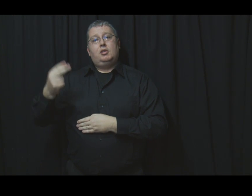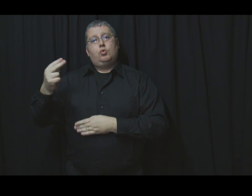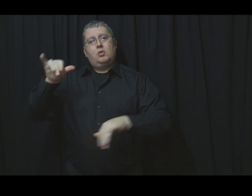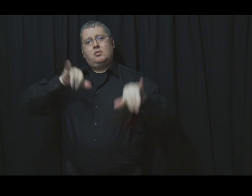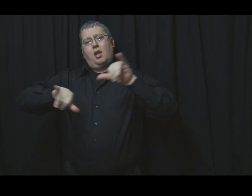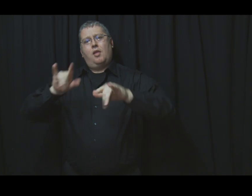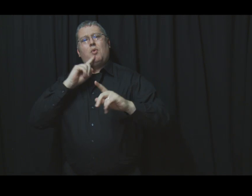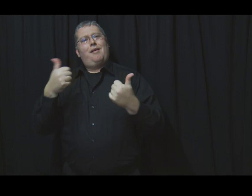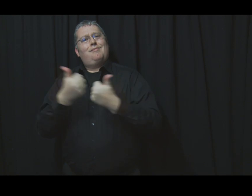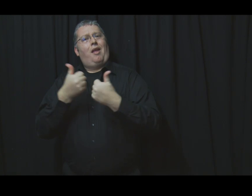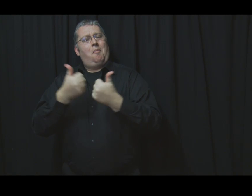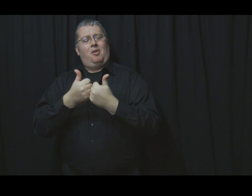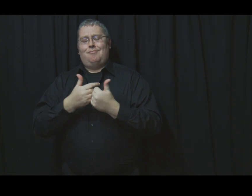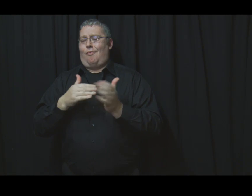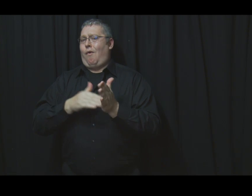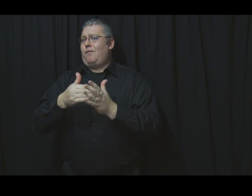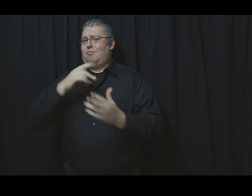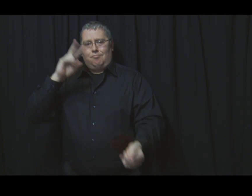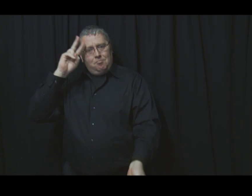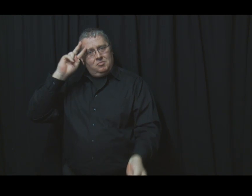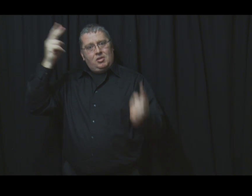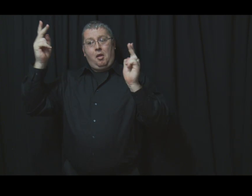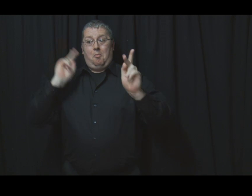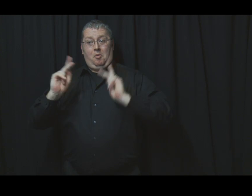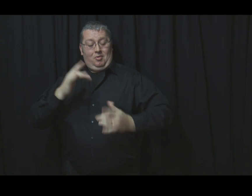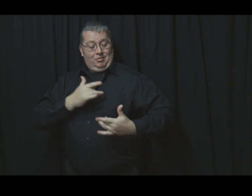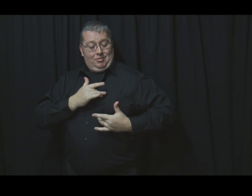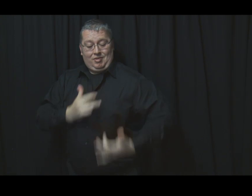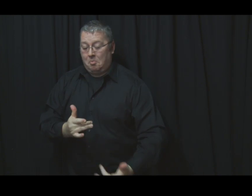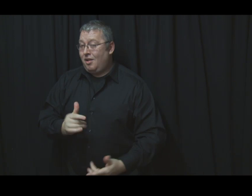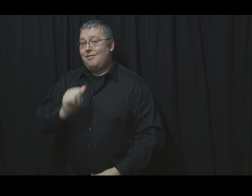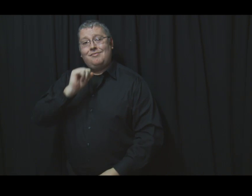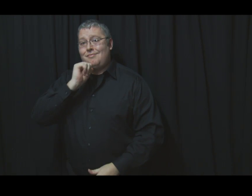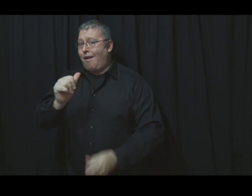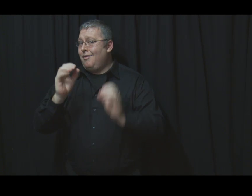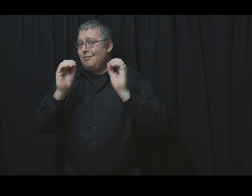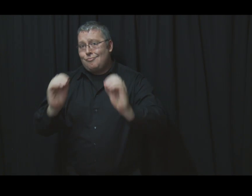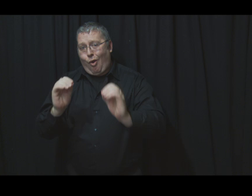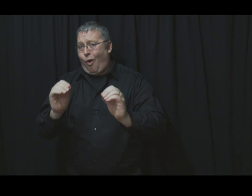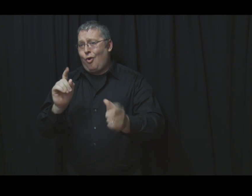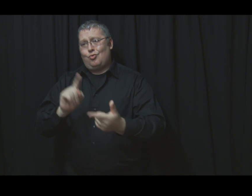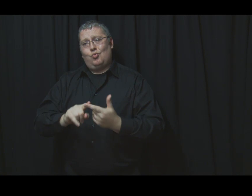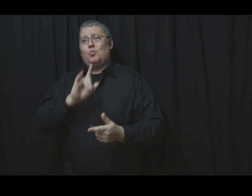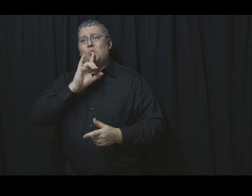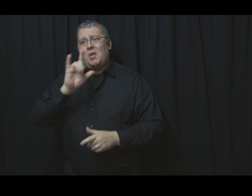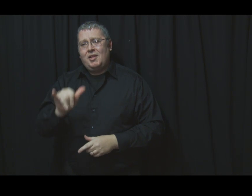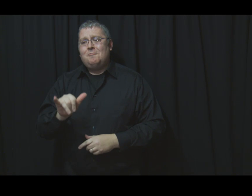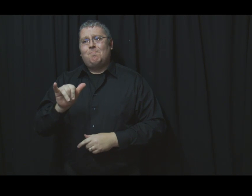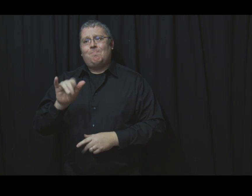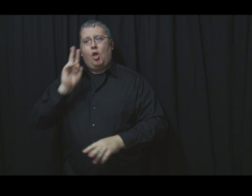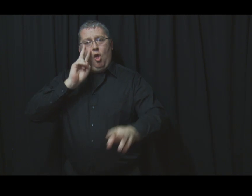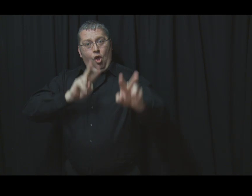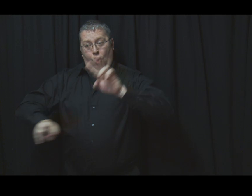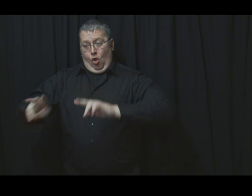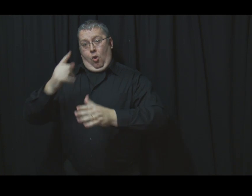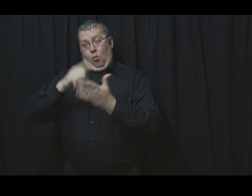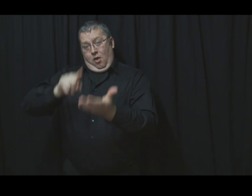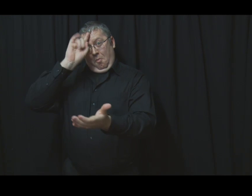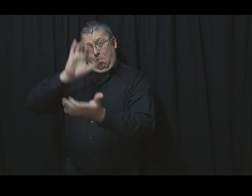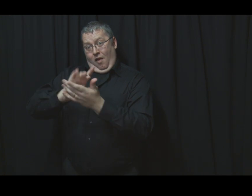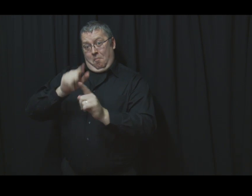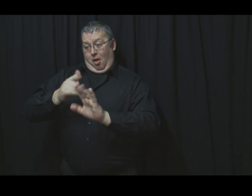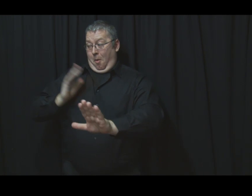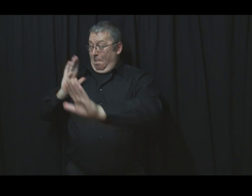there's a misunderstanding here. People, by and large, have not been taught to look at what you believe about the